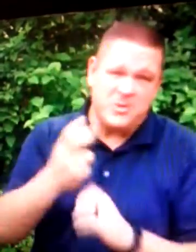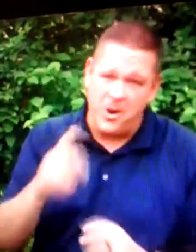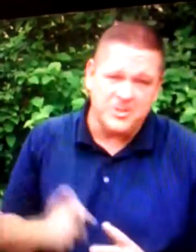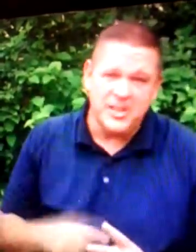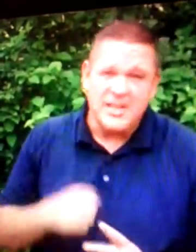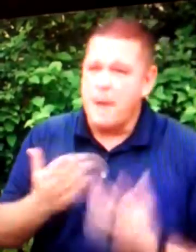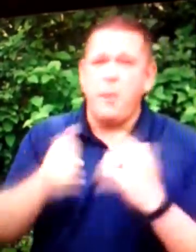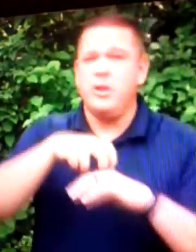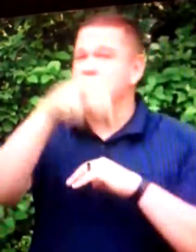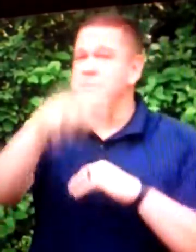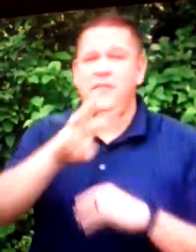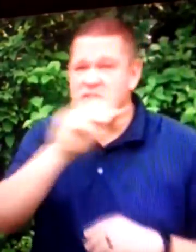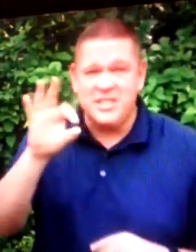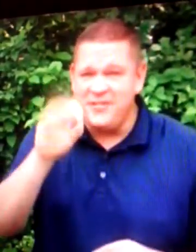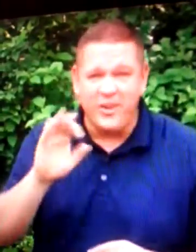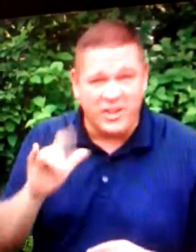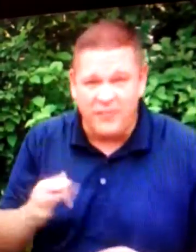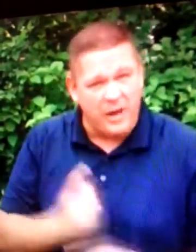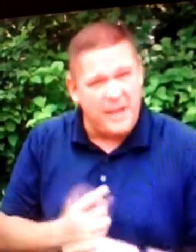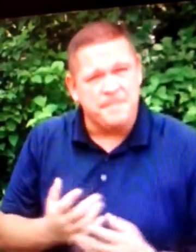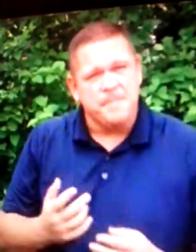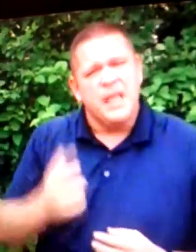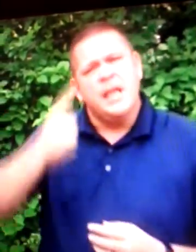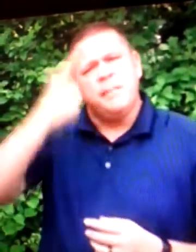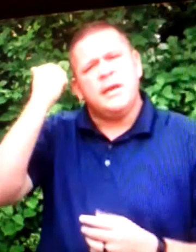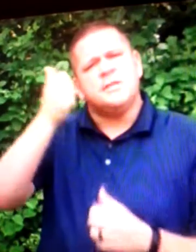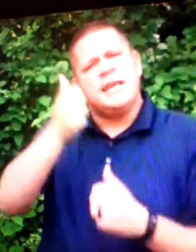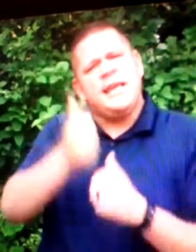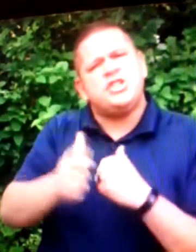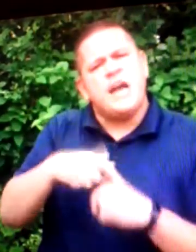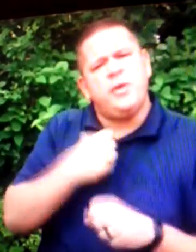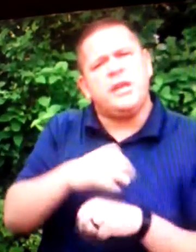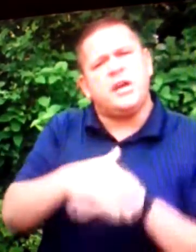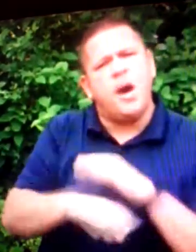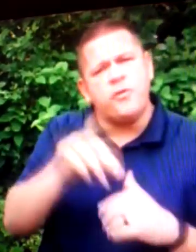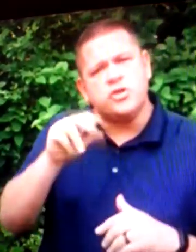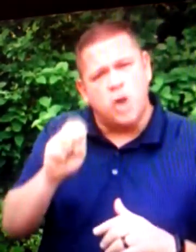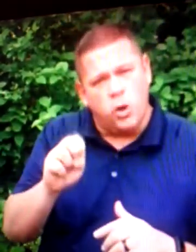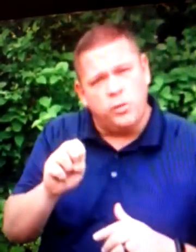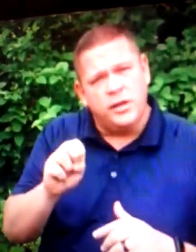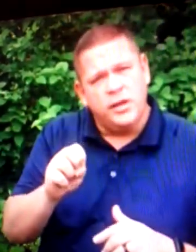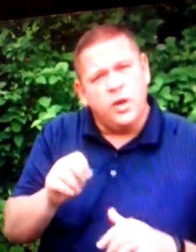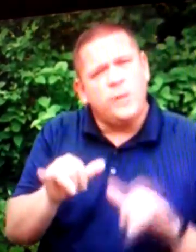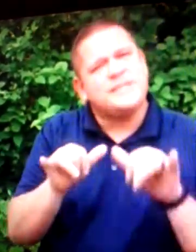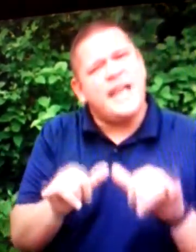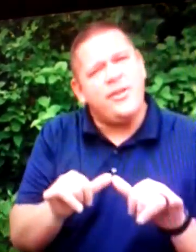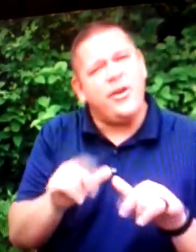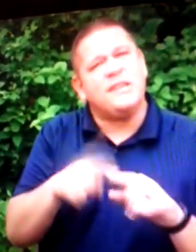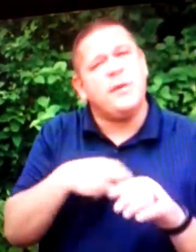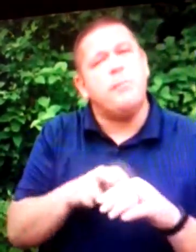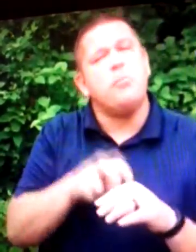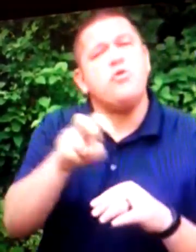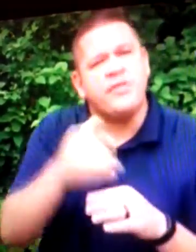snorkeled with sharks. I probably wouldn't have jumped off a 60-foot cliff, right? Because each time we get in a comfort zone, we stay there until we move